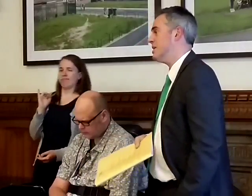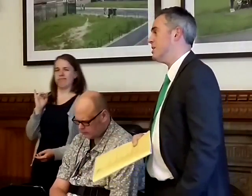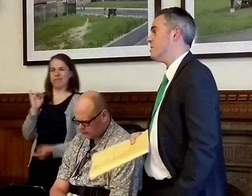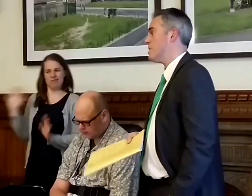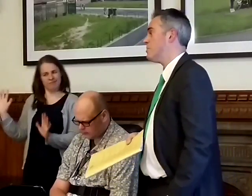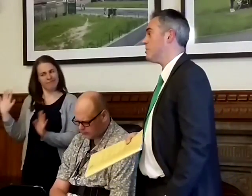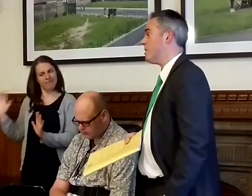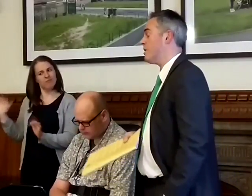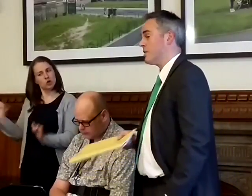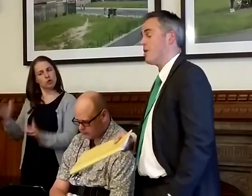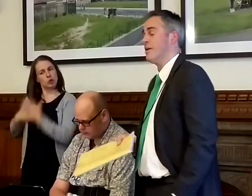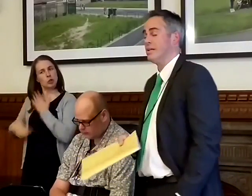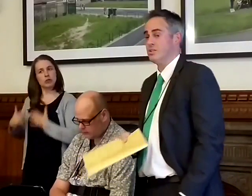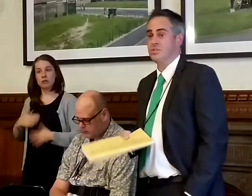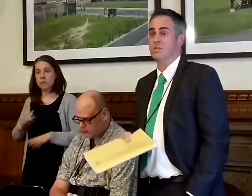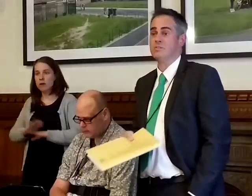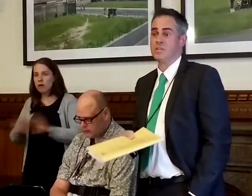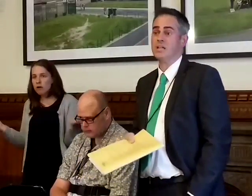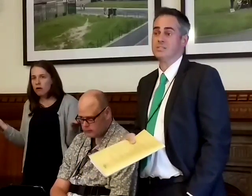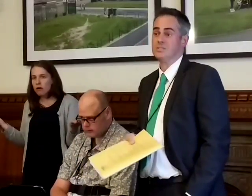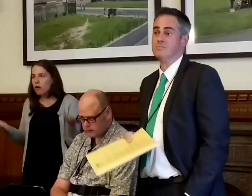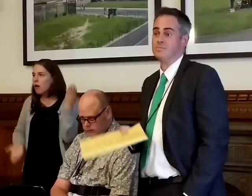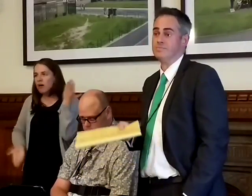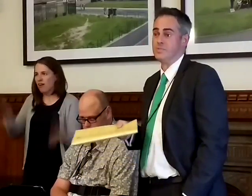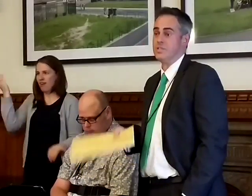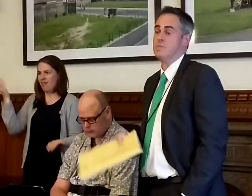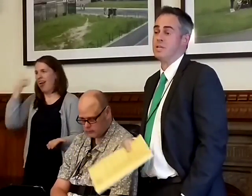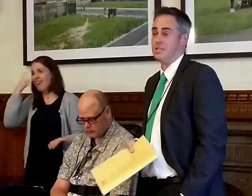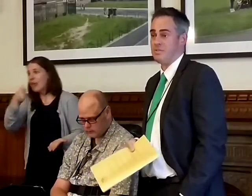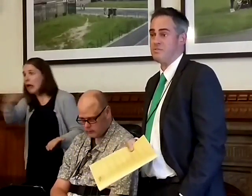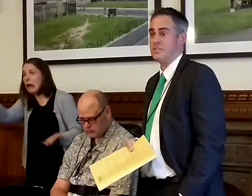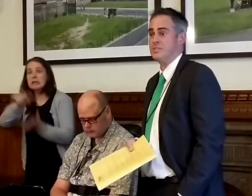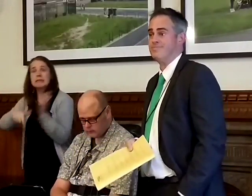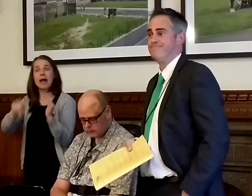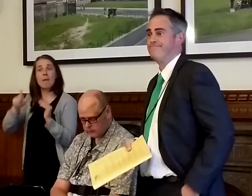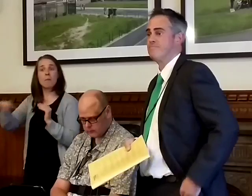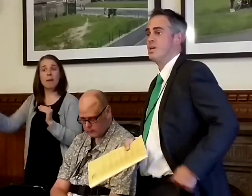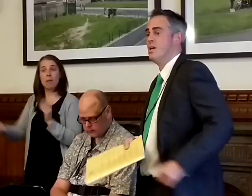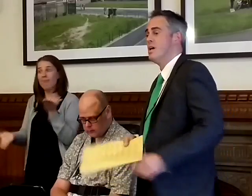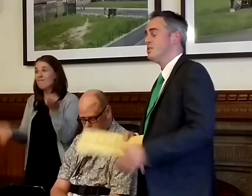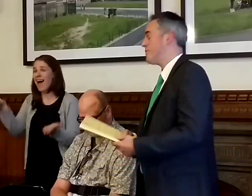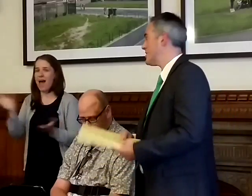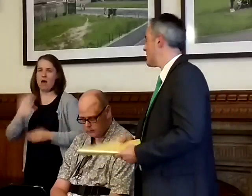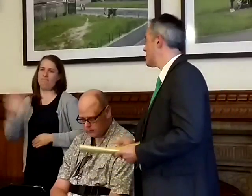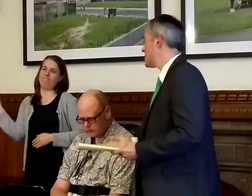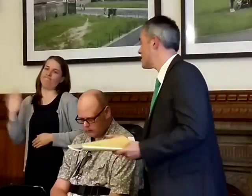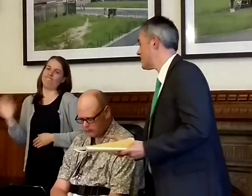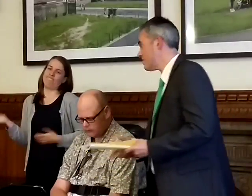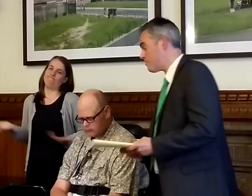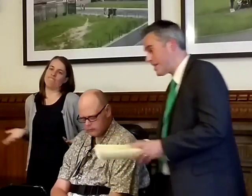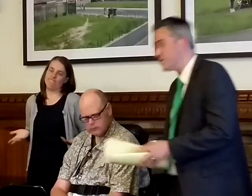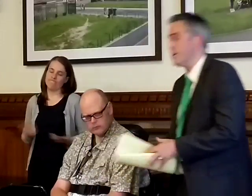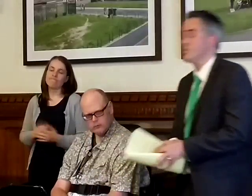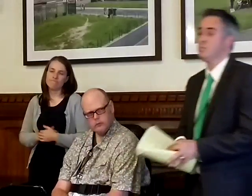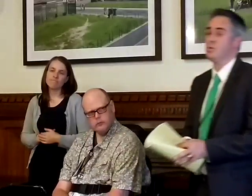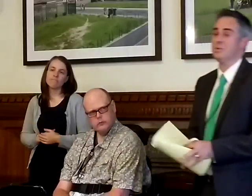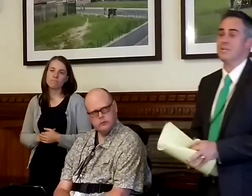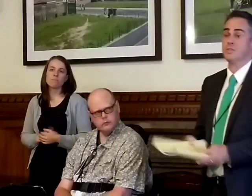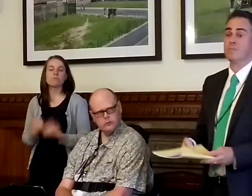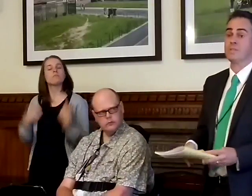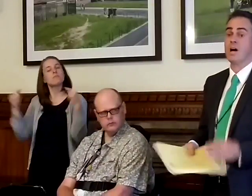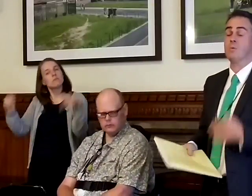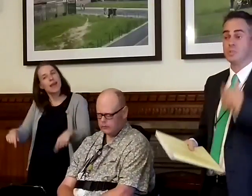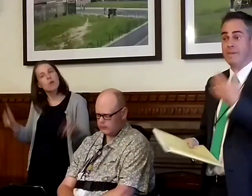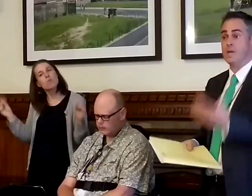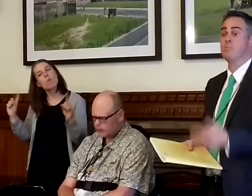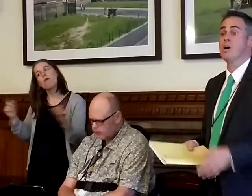indignity that people are undergoing as a result of the cut to the Independent Living Fund. So friends, I'm just here to pledge our